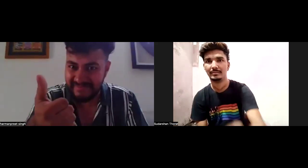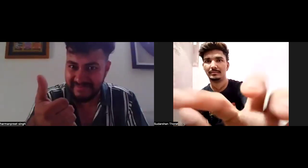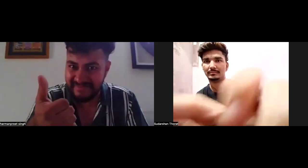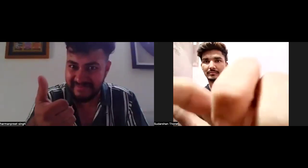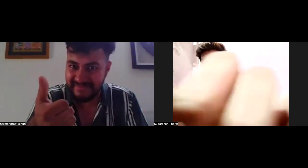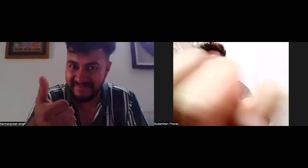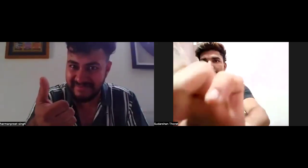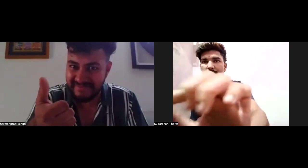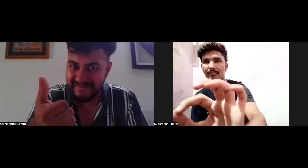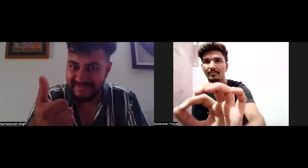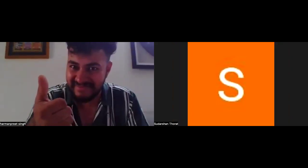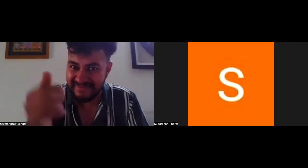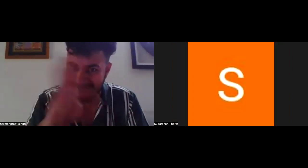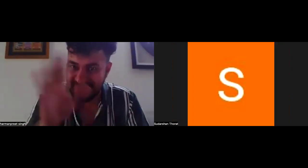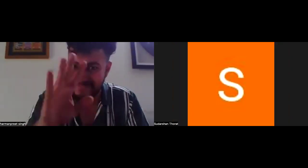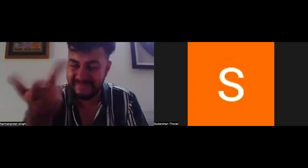Can you see me, Sudarshan?